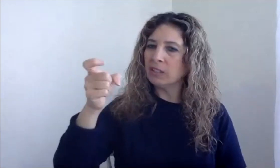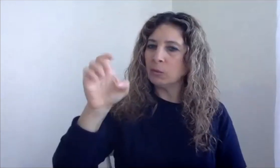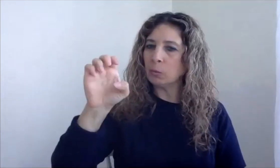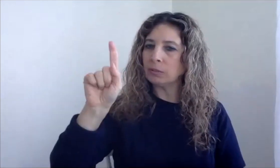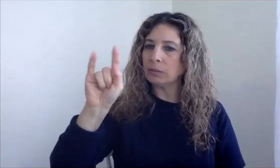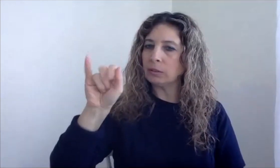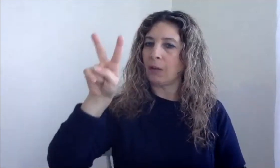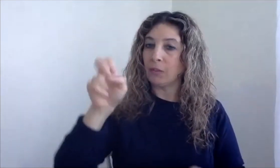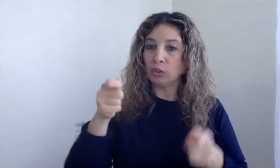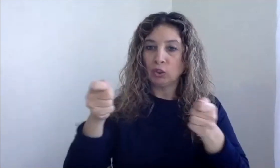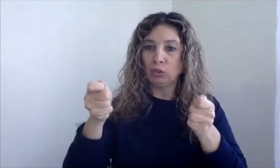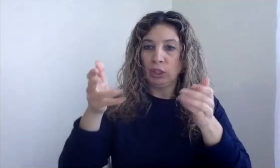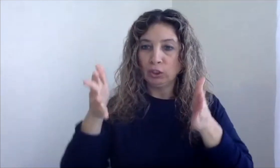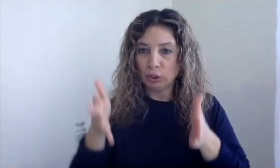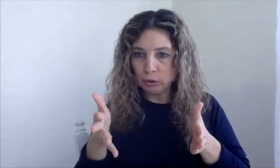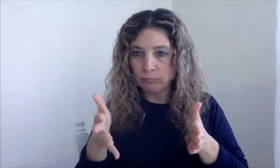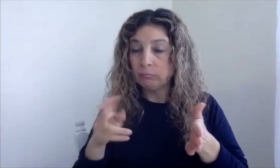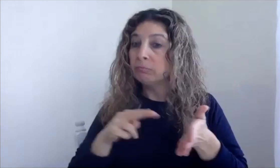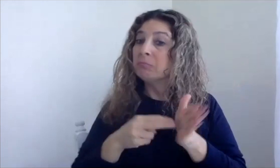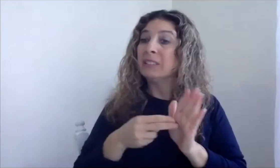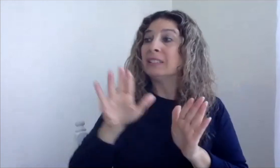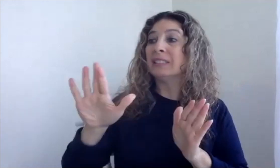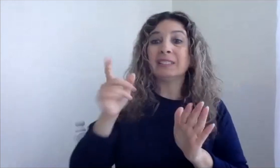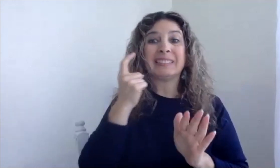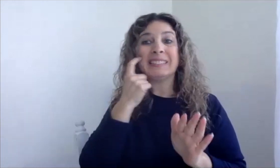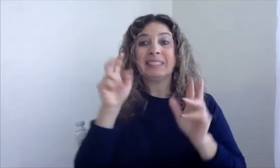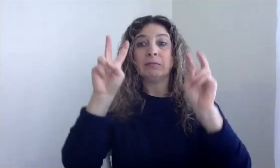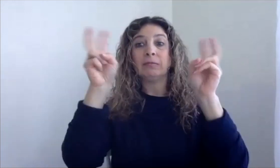yet again. He's now the executive director of MNMAA.